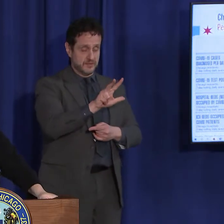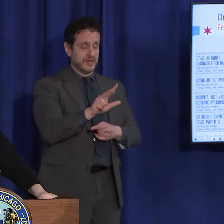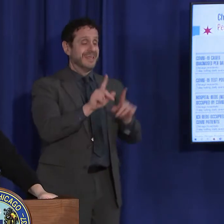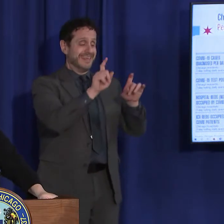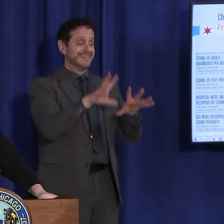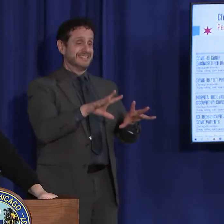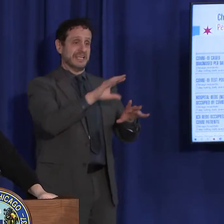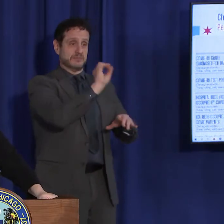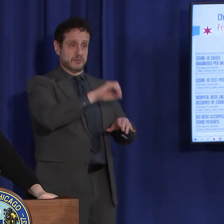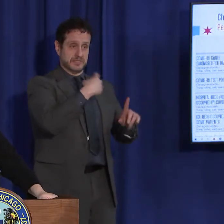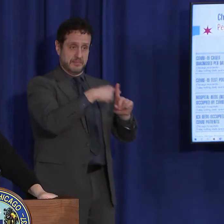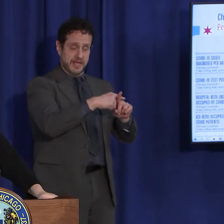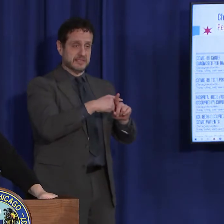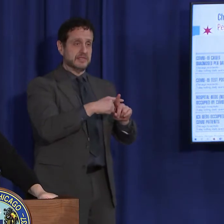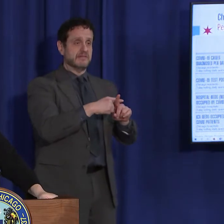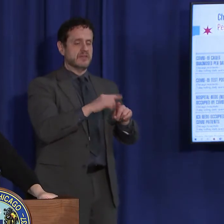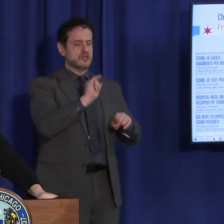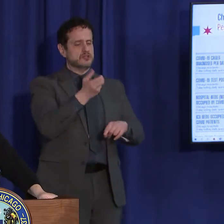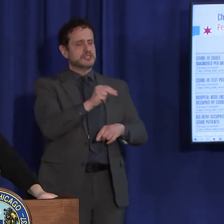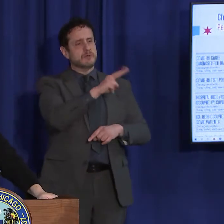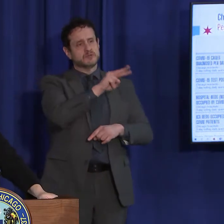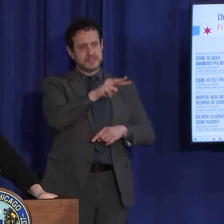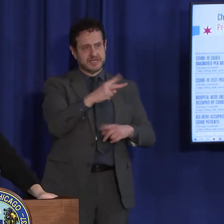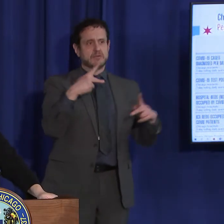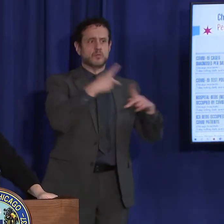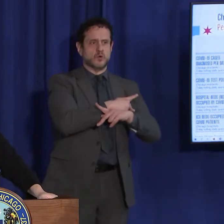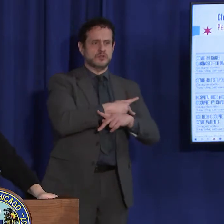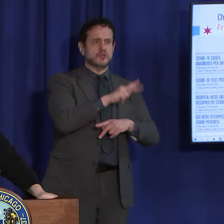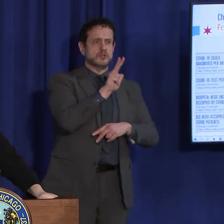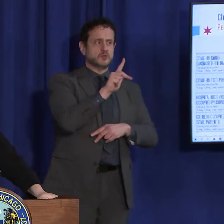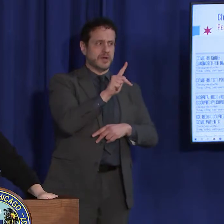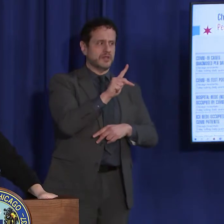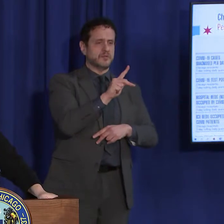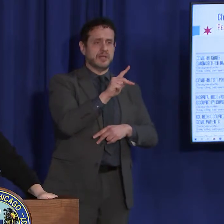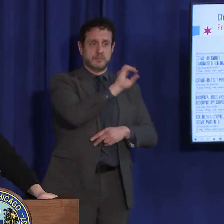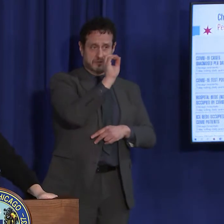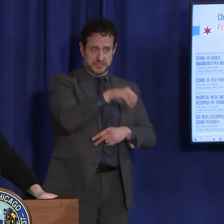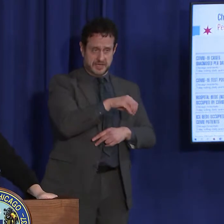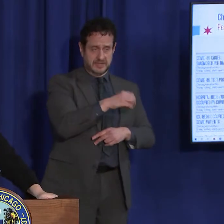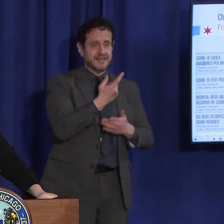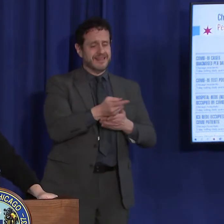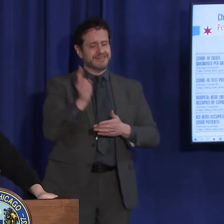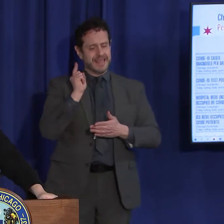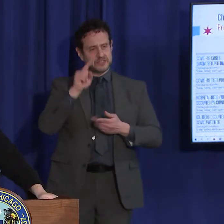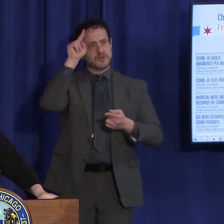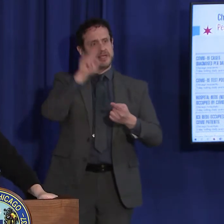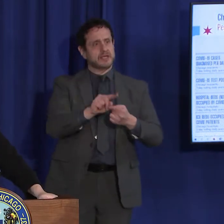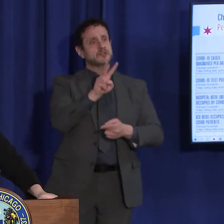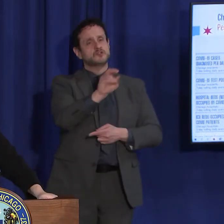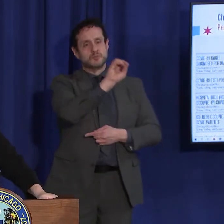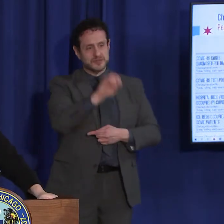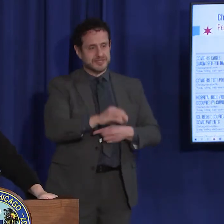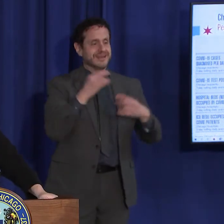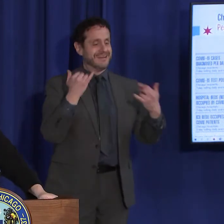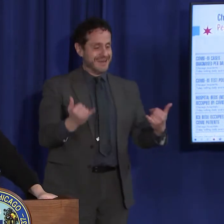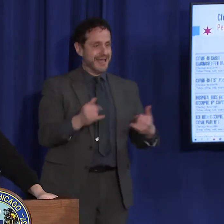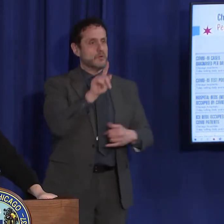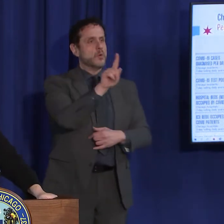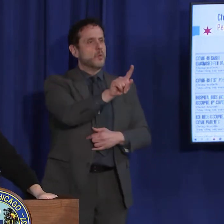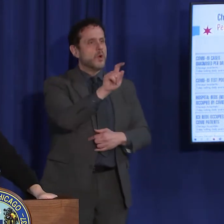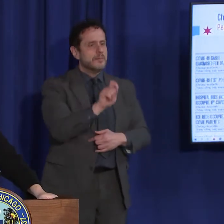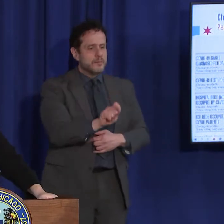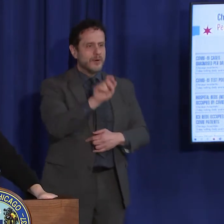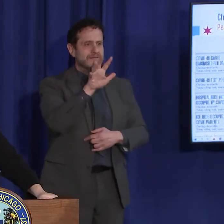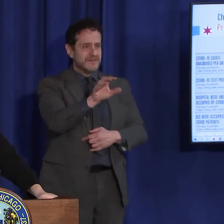our test positivity peaked on January 2nd at 20.3%. A week ago, we were down to 2%, now at that 1.5%